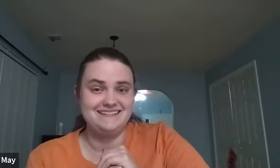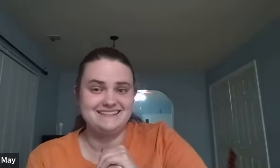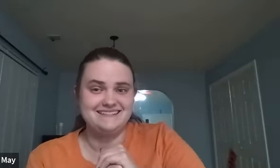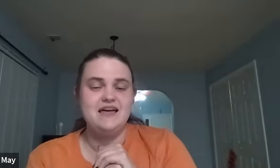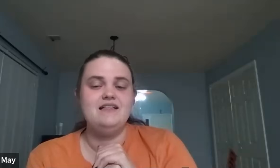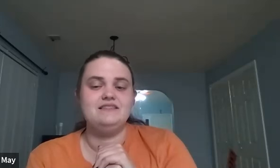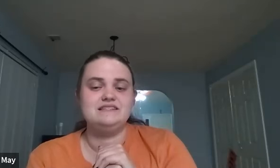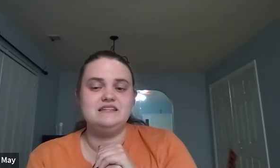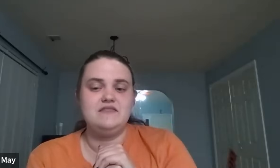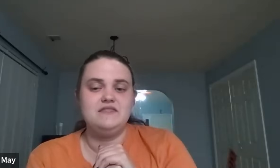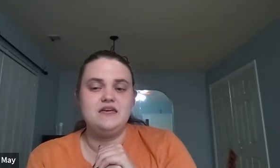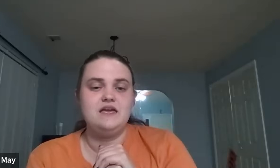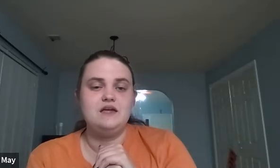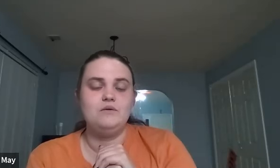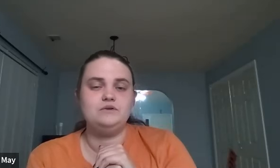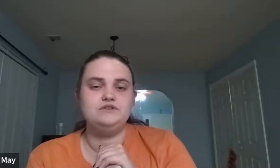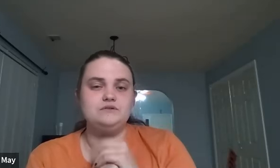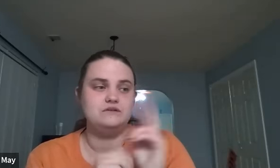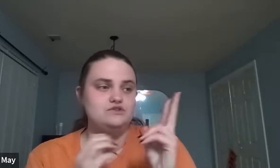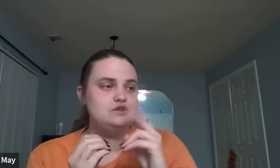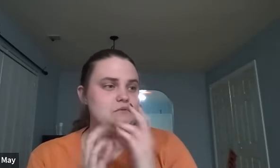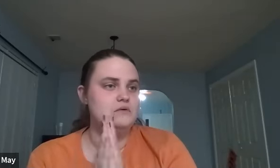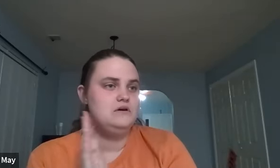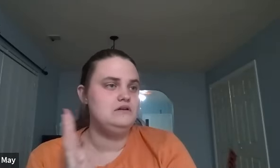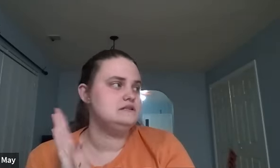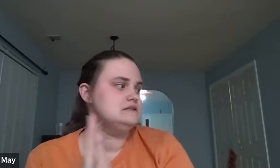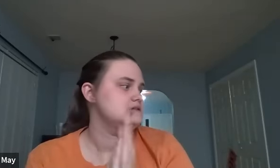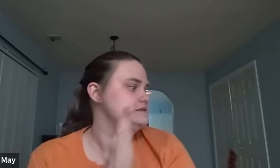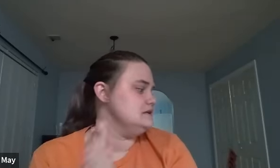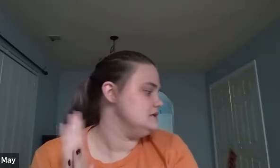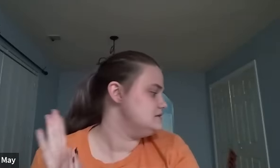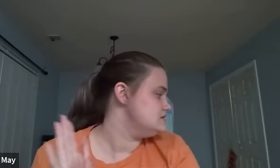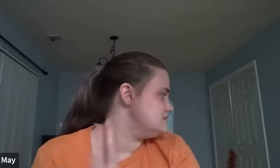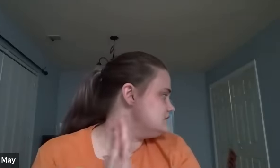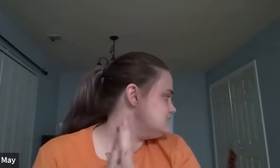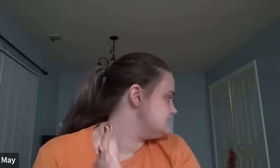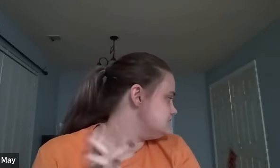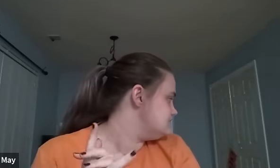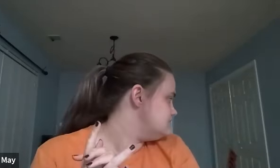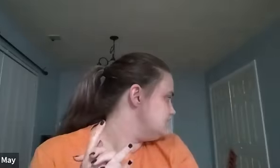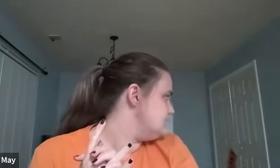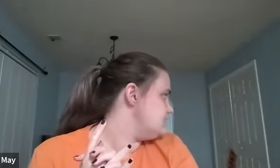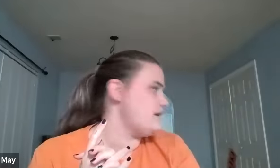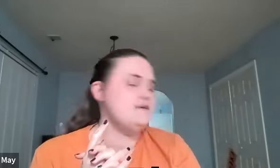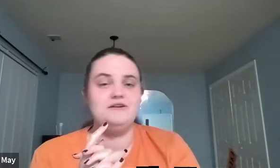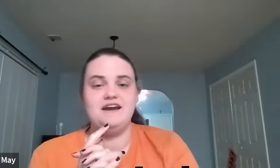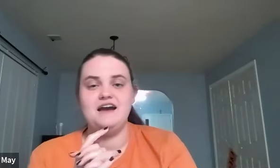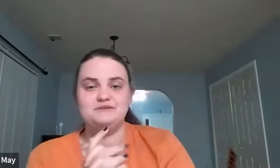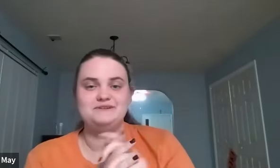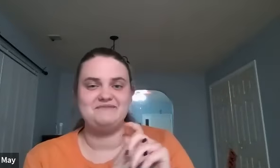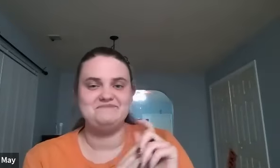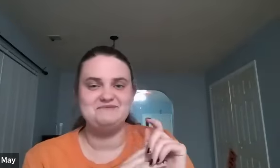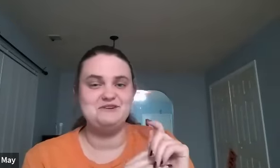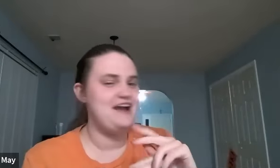yes, let's see. And then we'll do those 2 more. Let's see. Okay. I have one. Okay. I'm sorry. I have